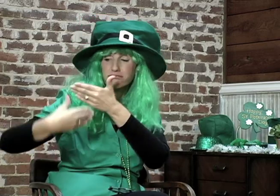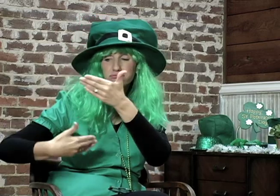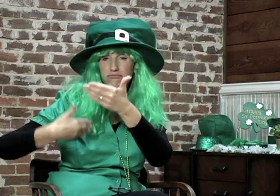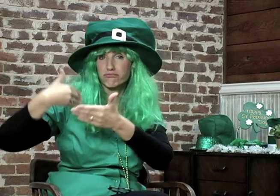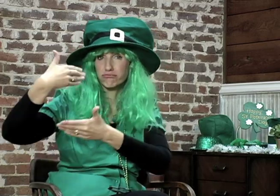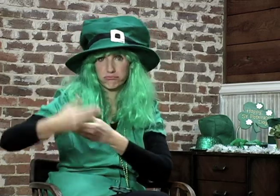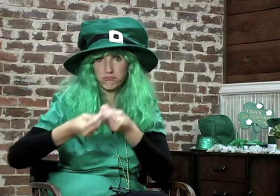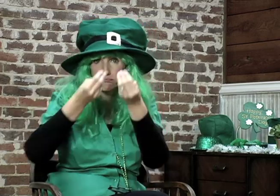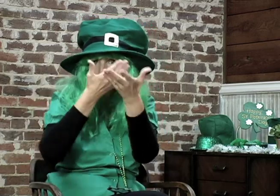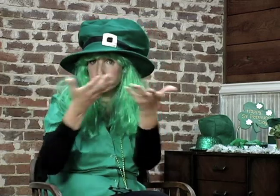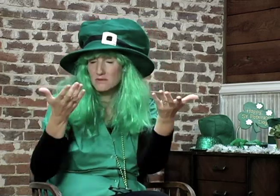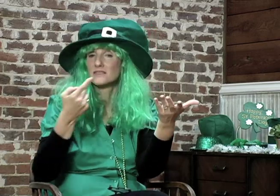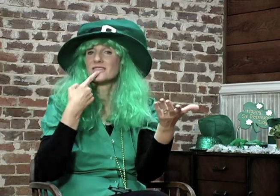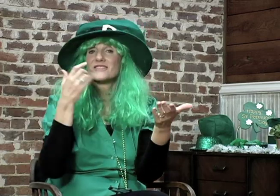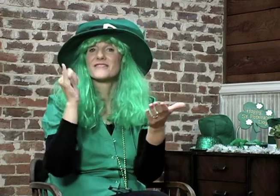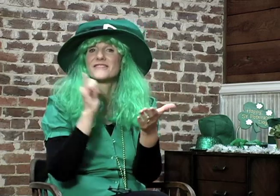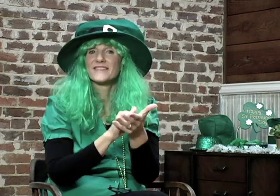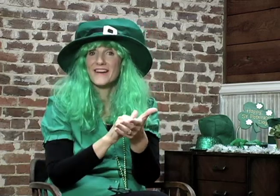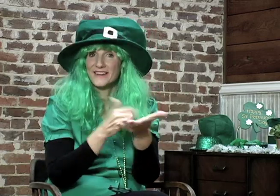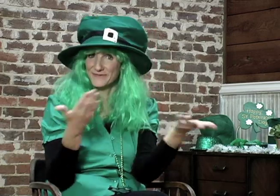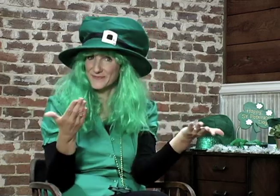But the tradition tells us about his